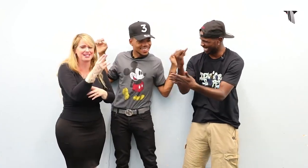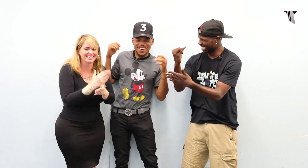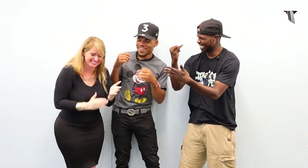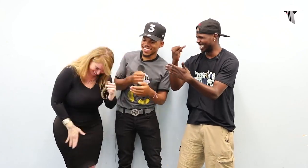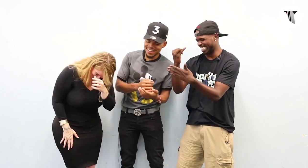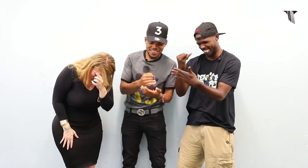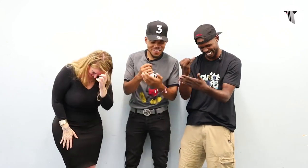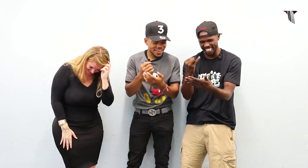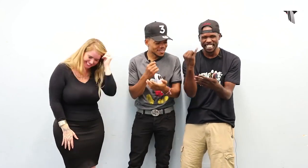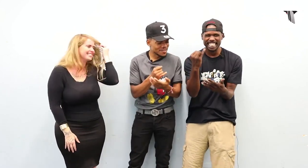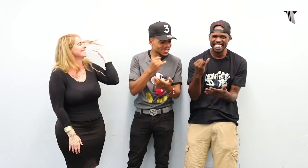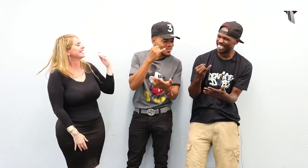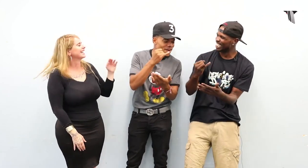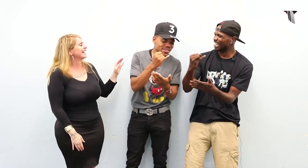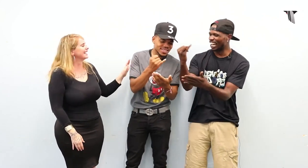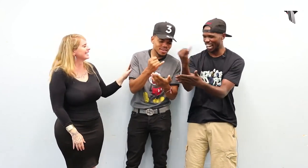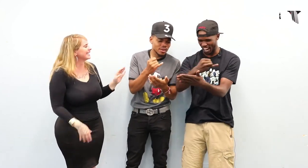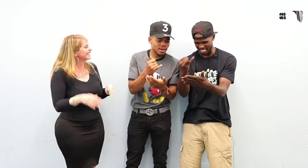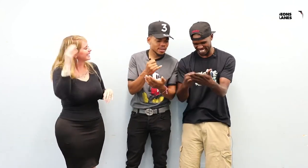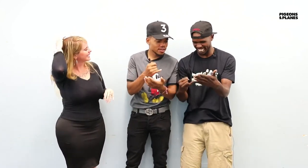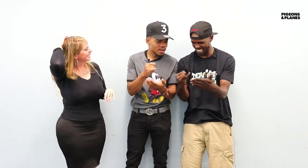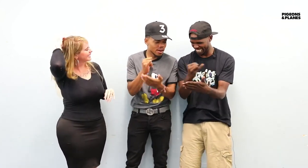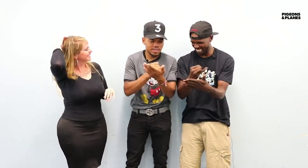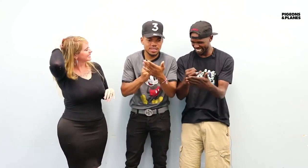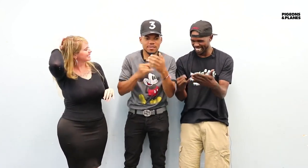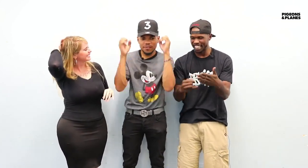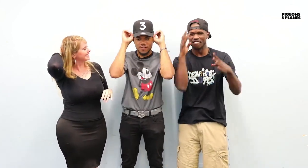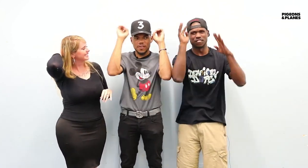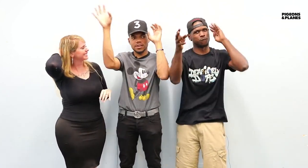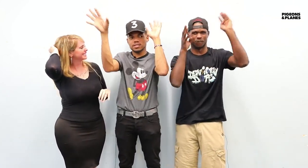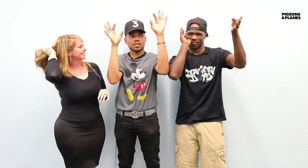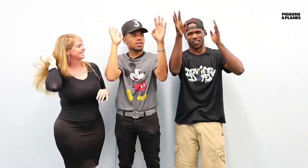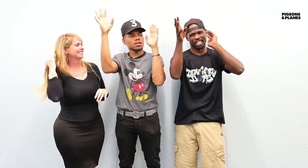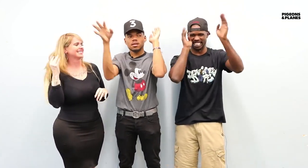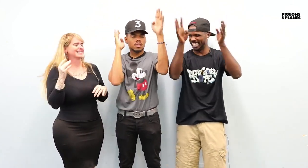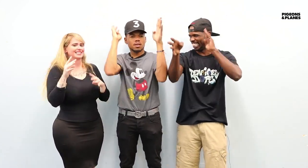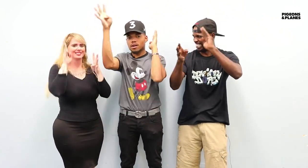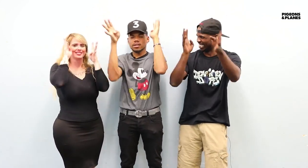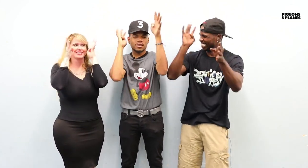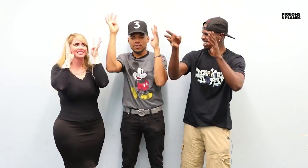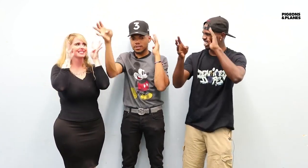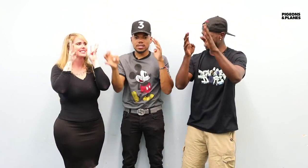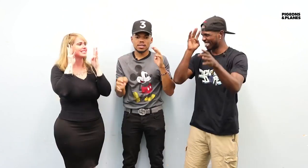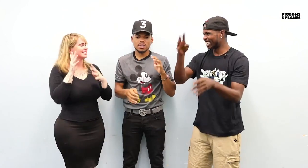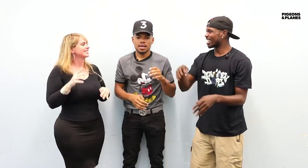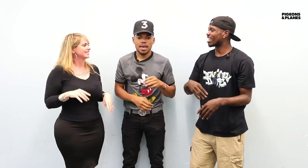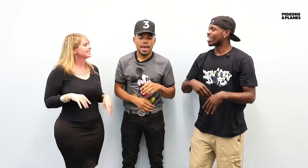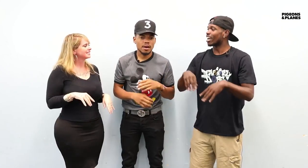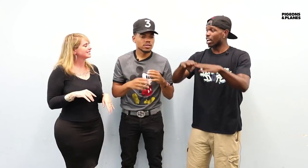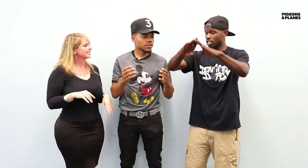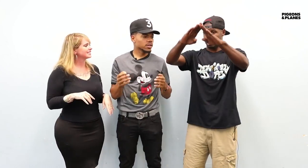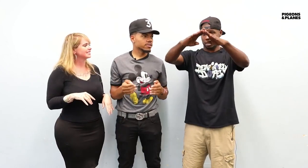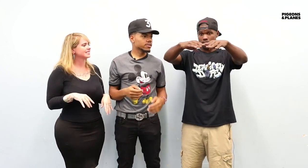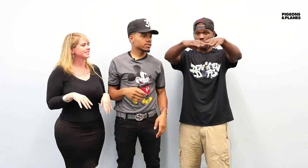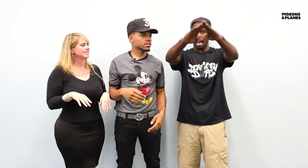All right. Wait, one more time. Artsy. Artsy. Artsy fartsy. Feisty. Artsy fartsy. House full of.